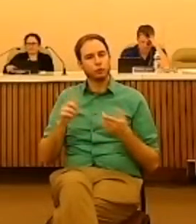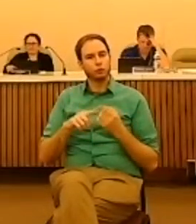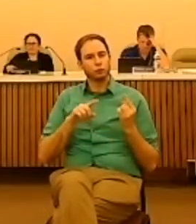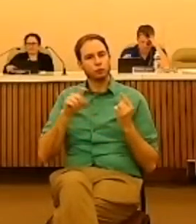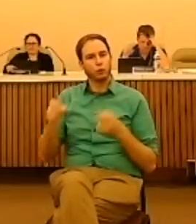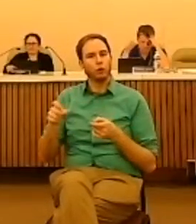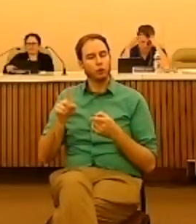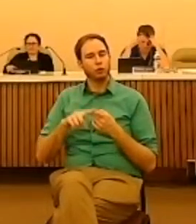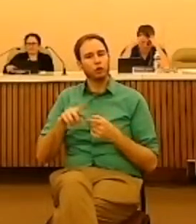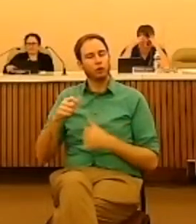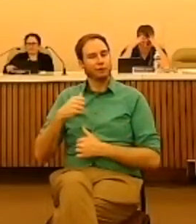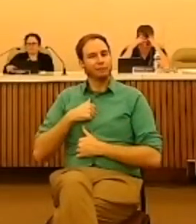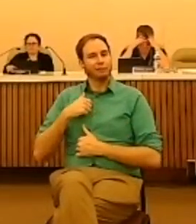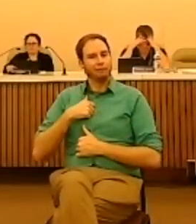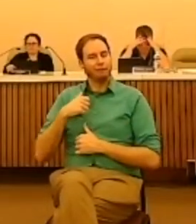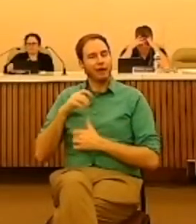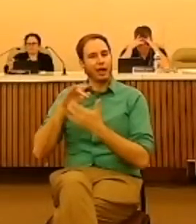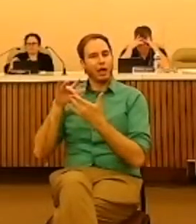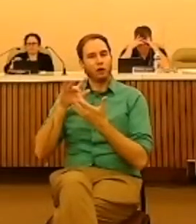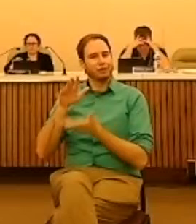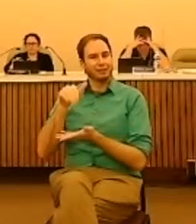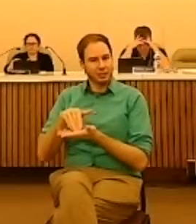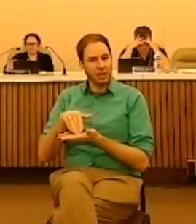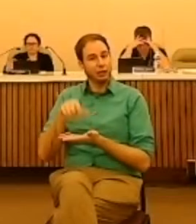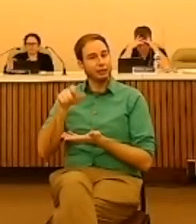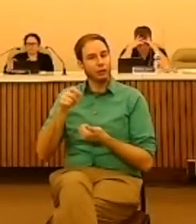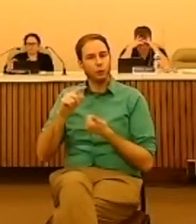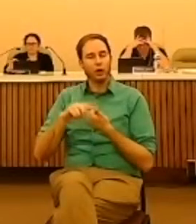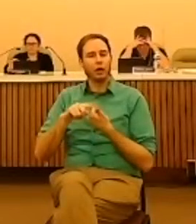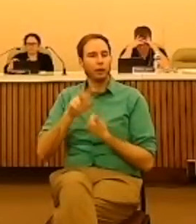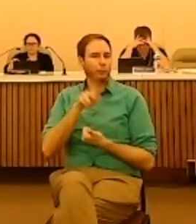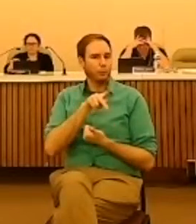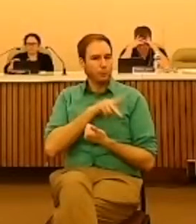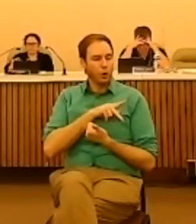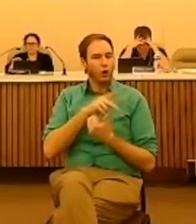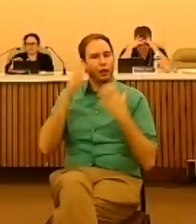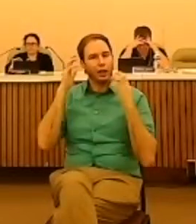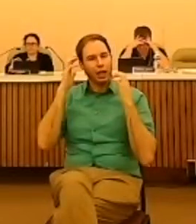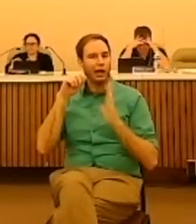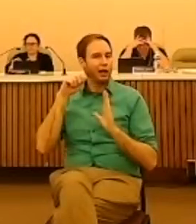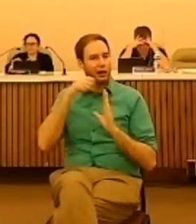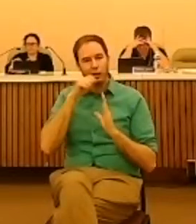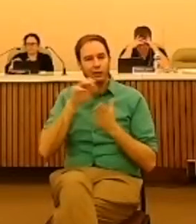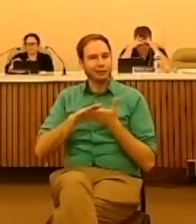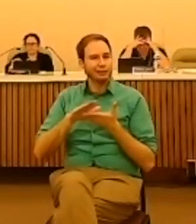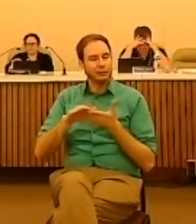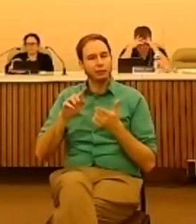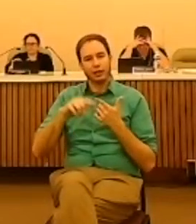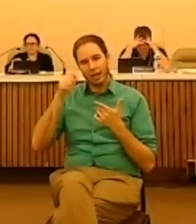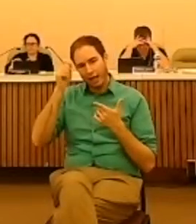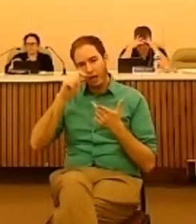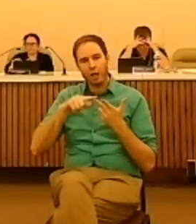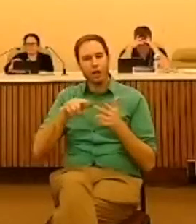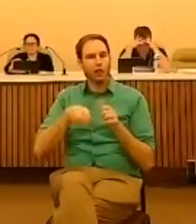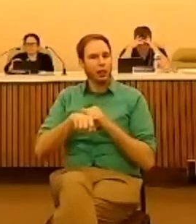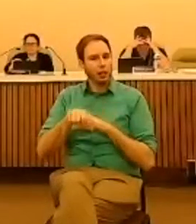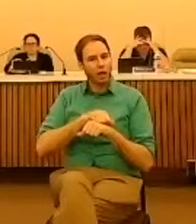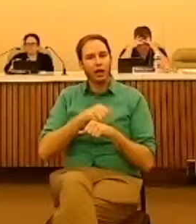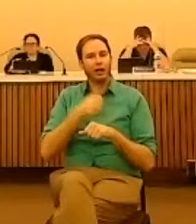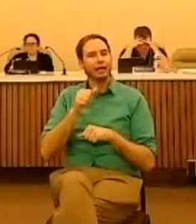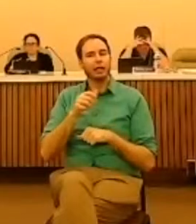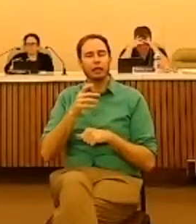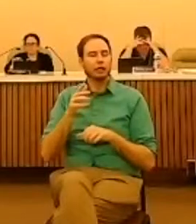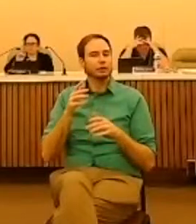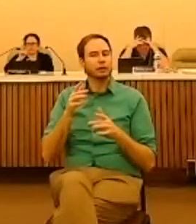donate to the Veteran Outreach Center. And those items they need are personal hygiene items, hats, gloves, and other gently used